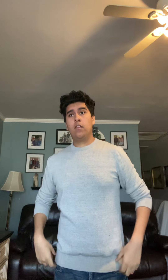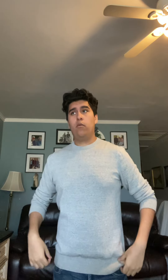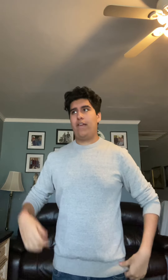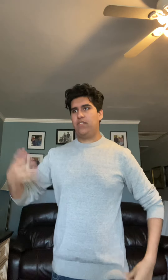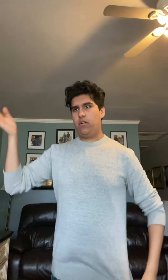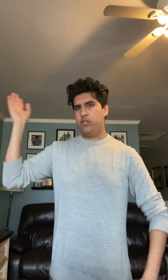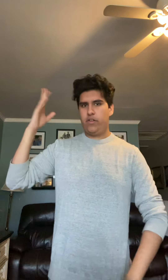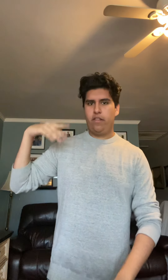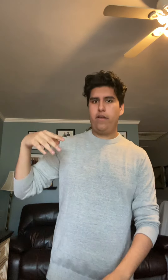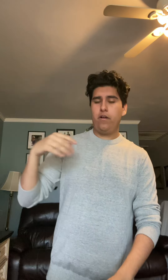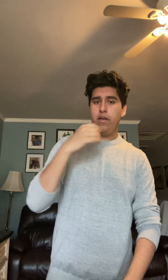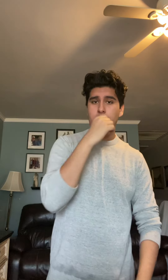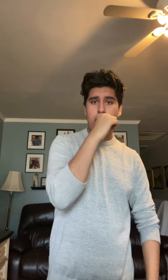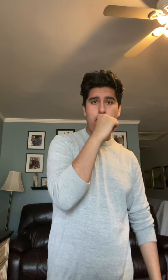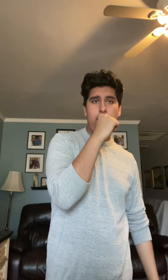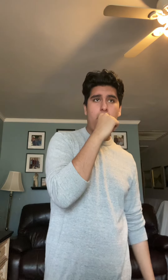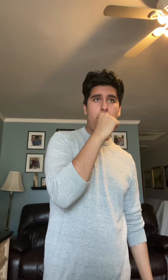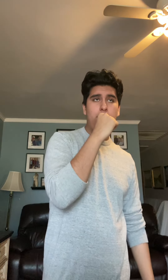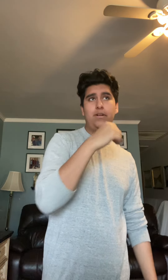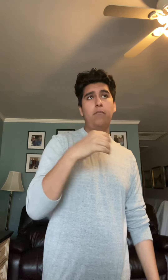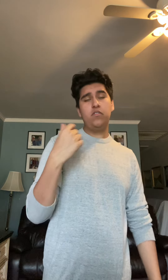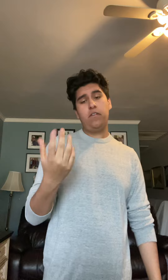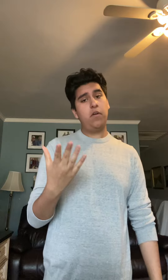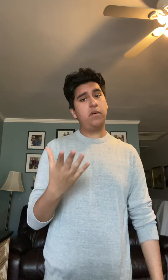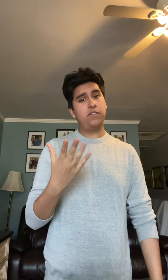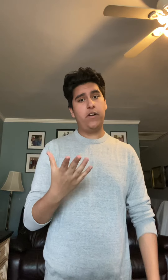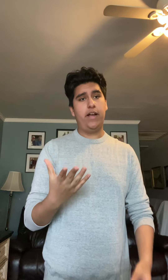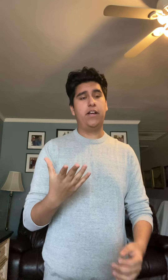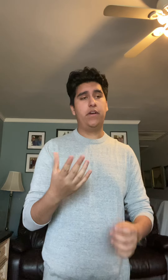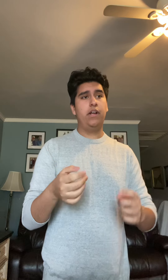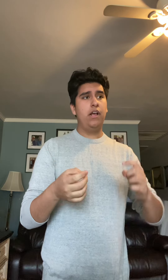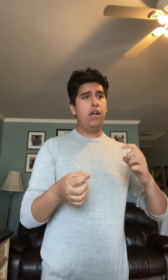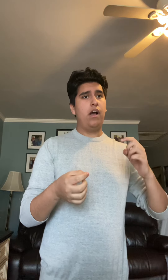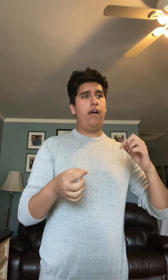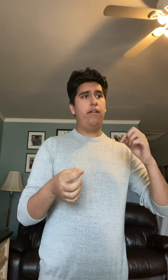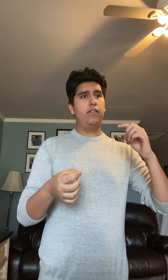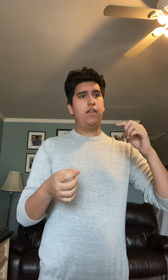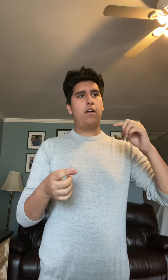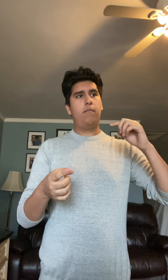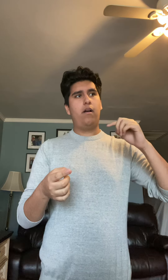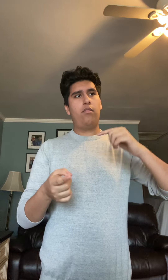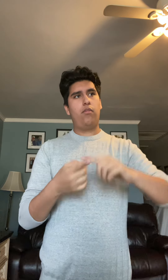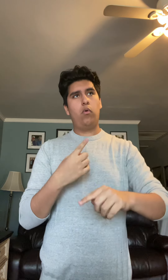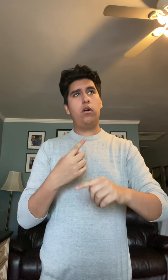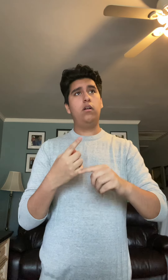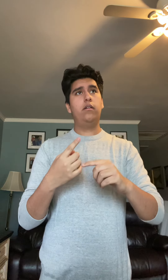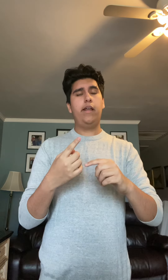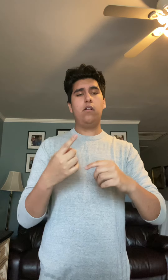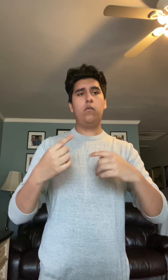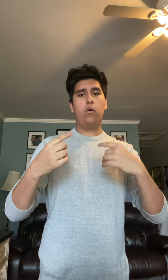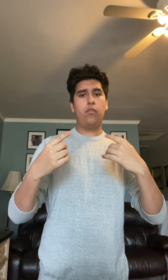with Asgard just kind of there. But for the most part, it's very accurate. Let's talk about Thor now.